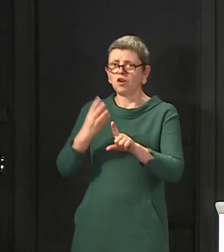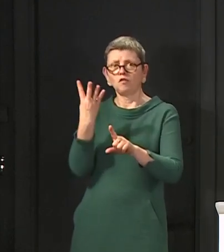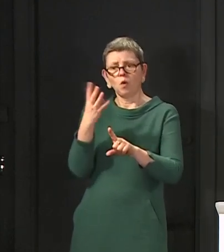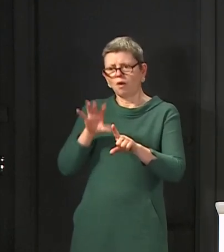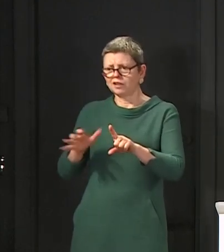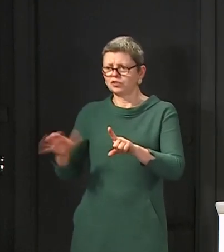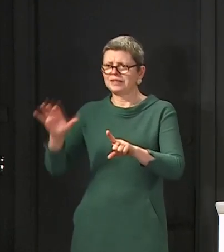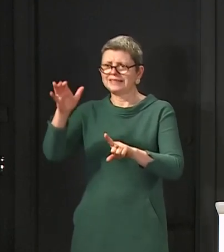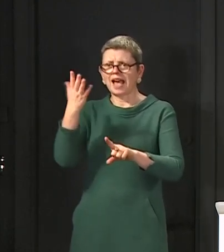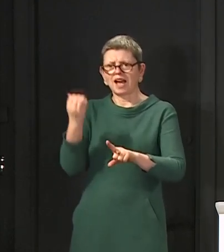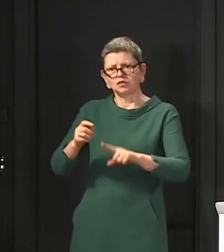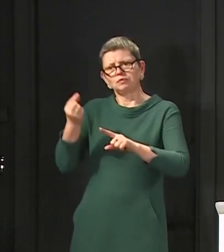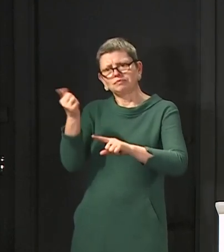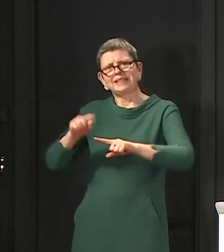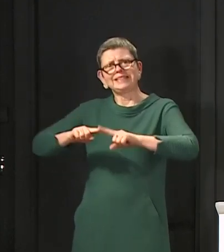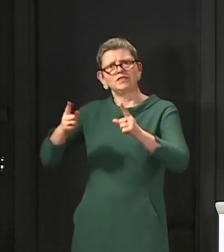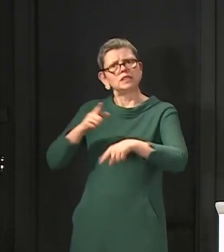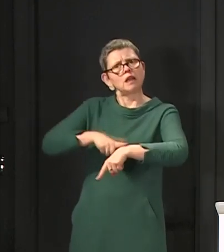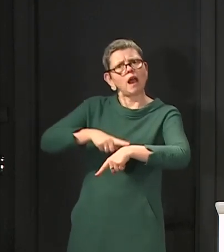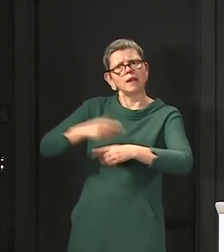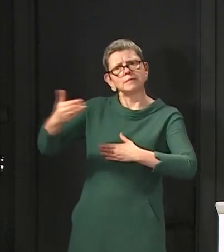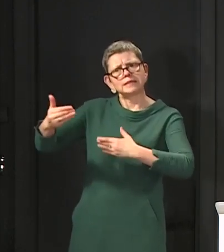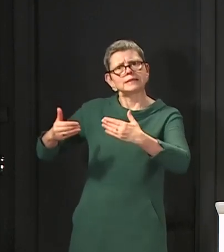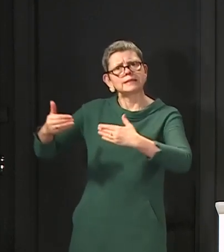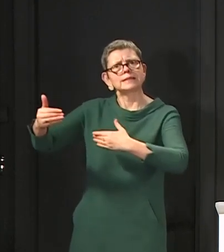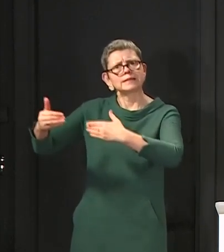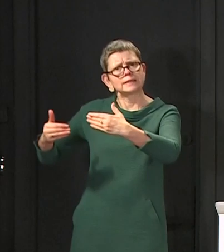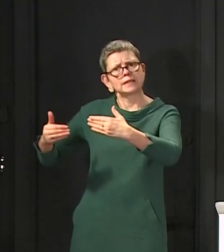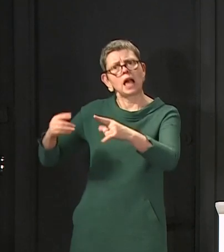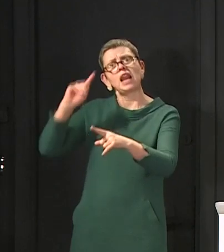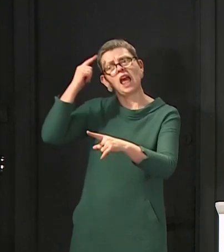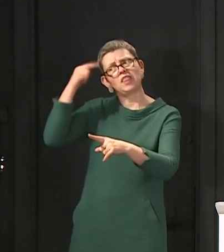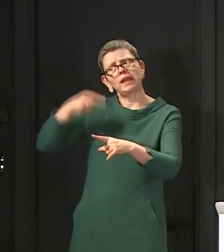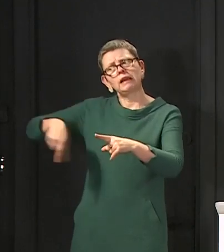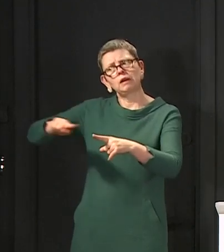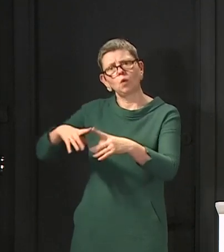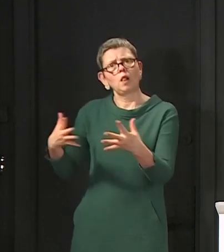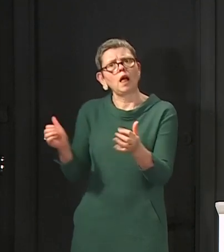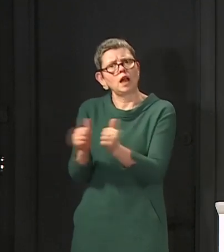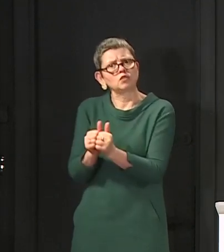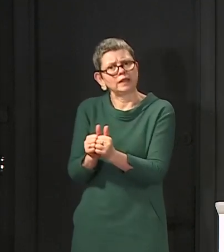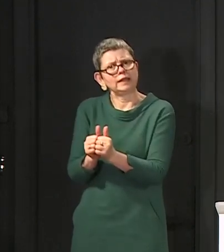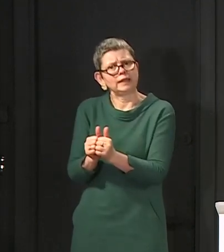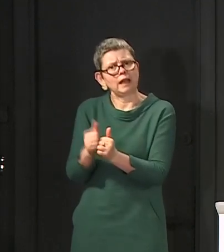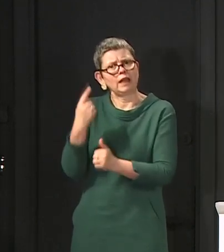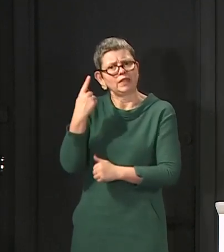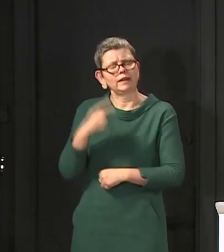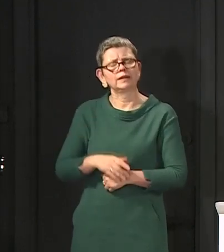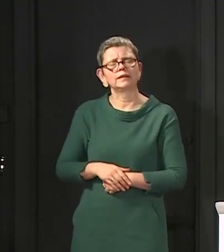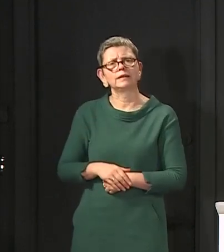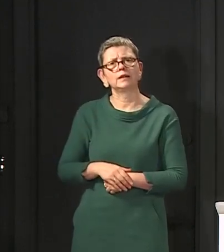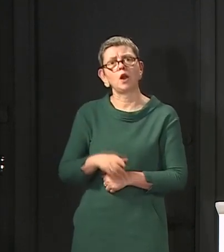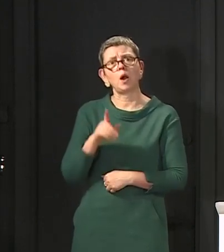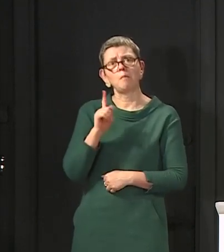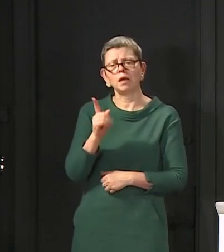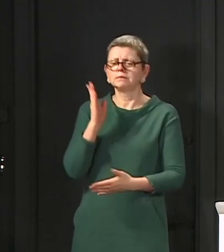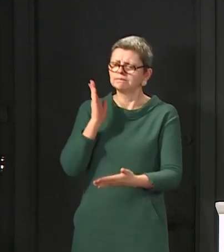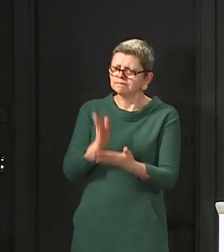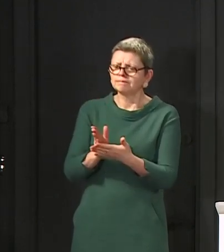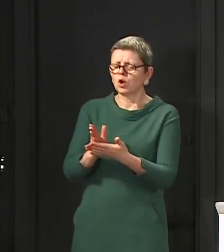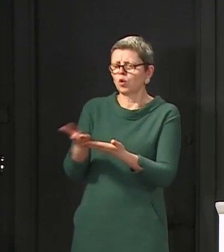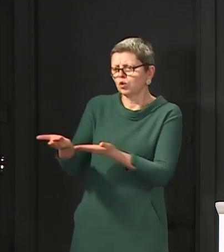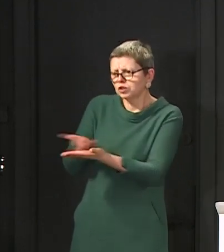us that that is necessary. And I believe we do now have that acceptance. But genuine consultation and alignment of